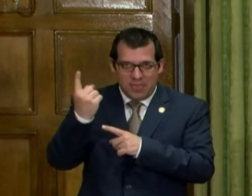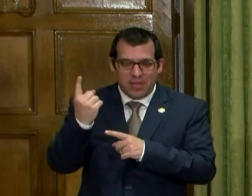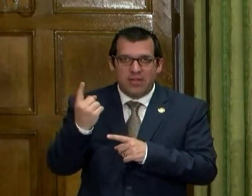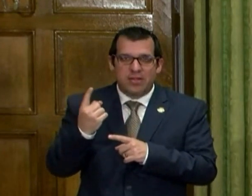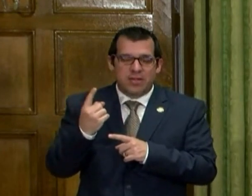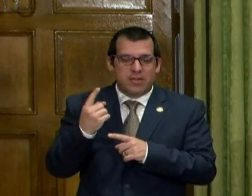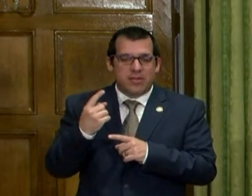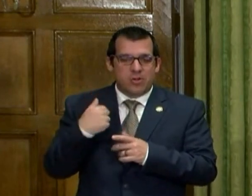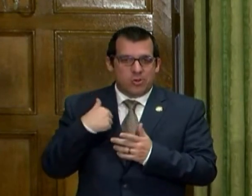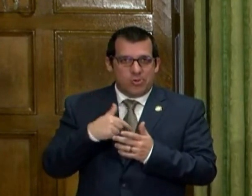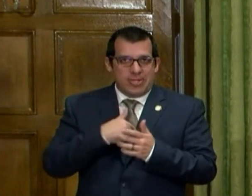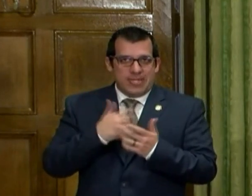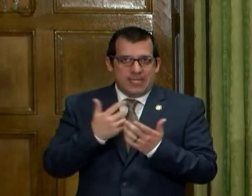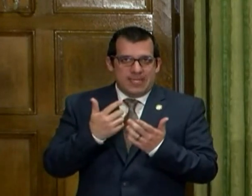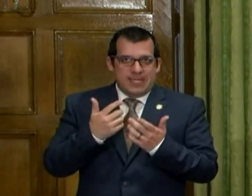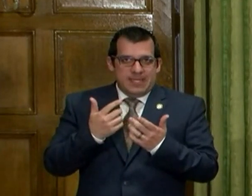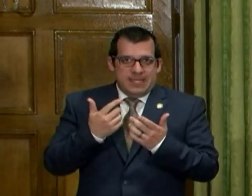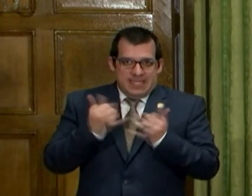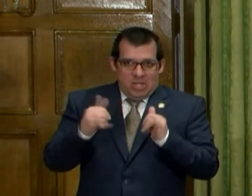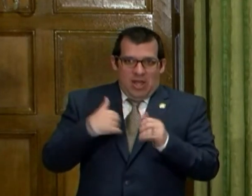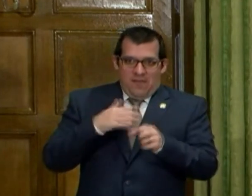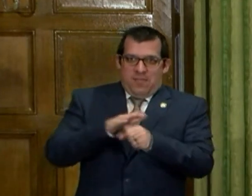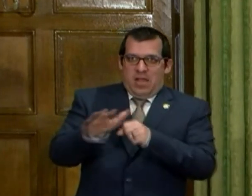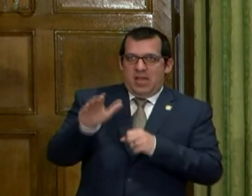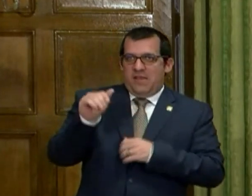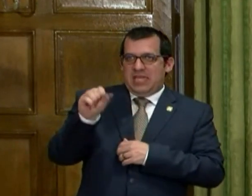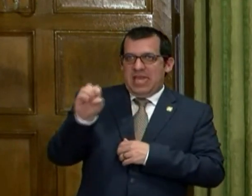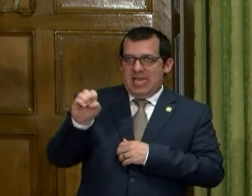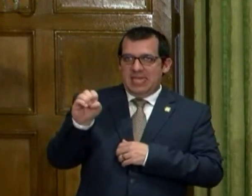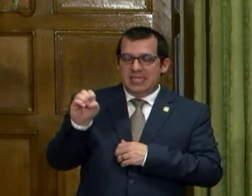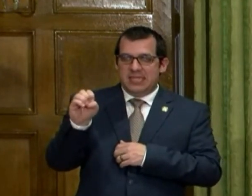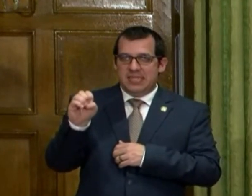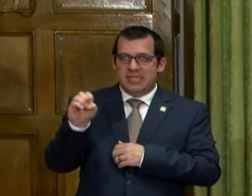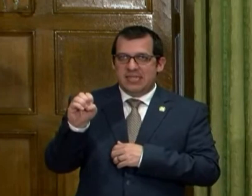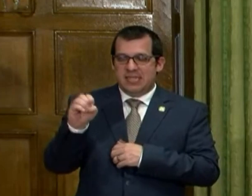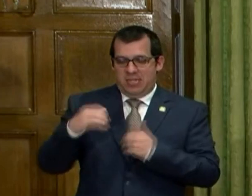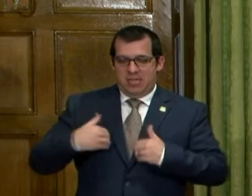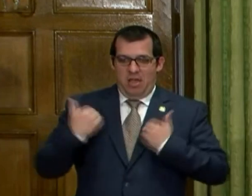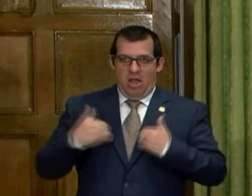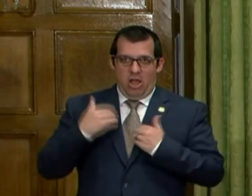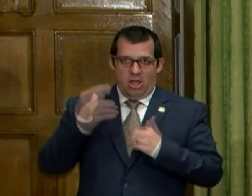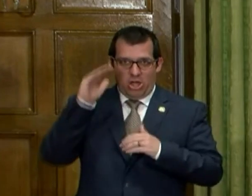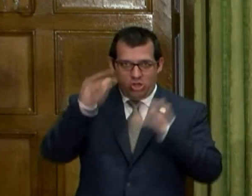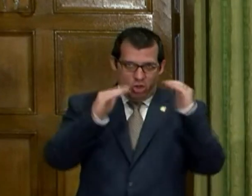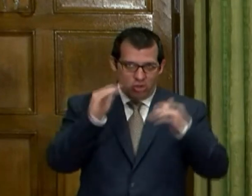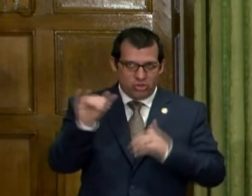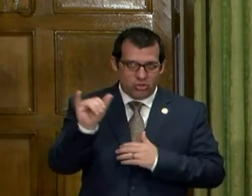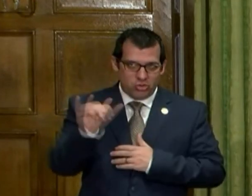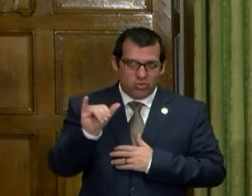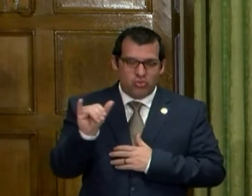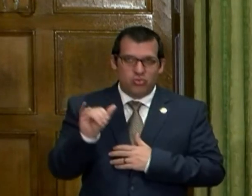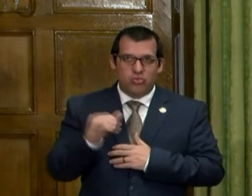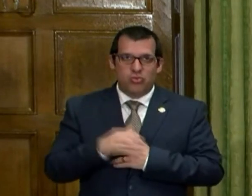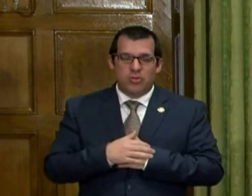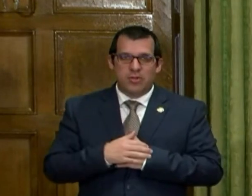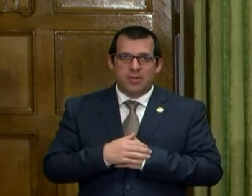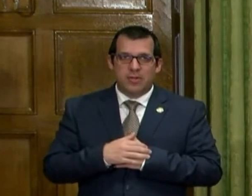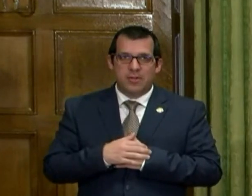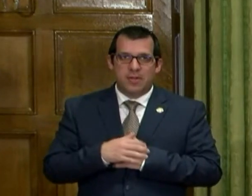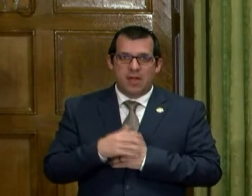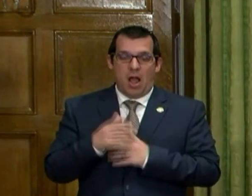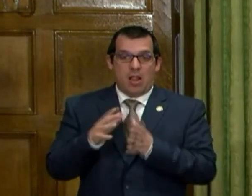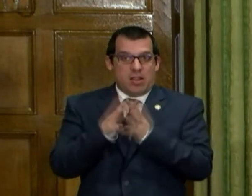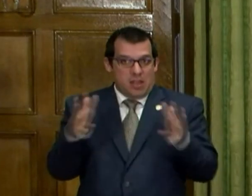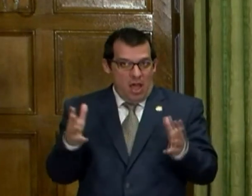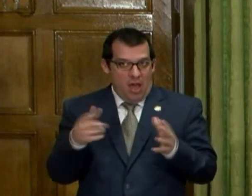we continue to have plenty of cases in younger adults. Again, a higher